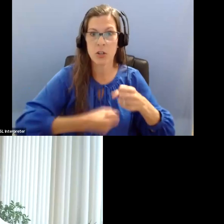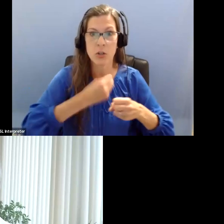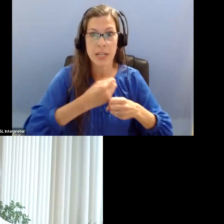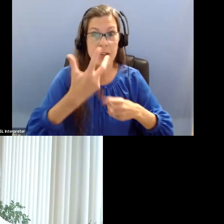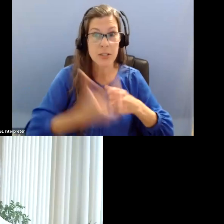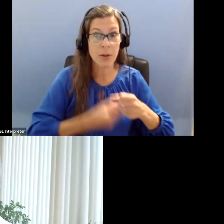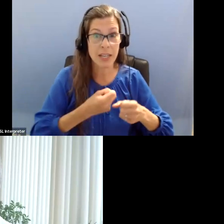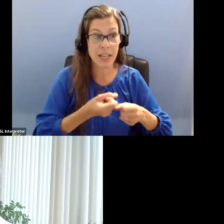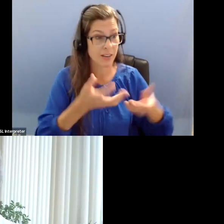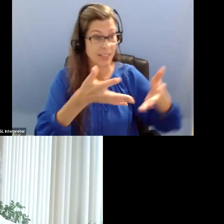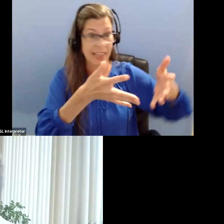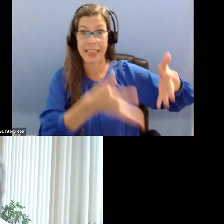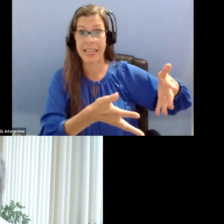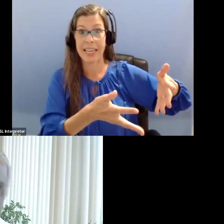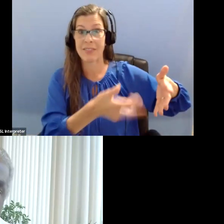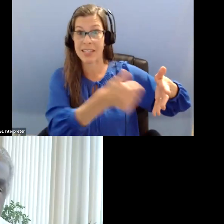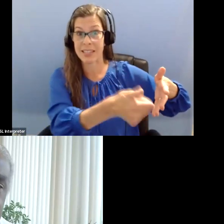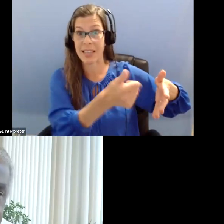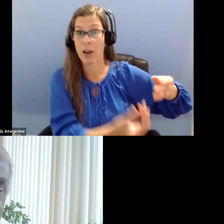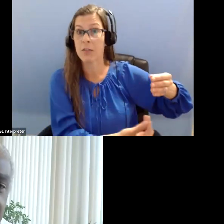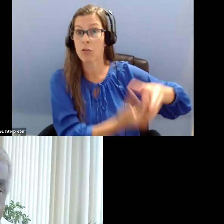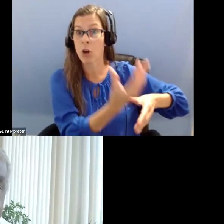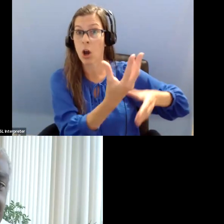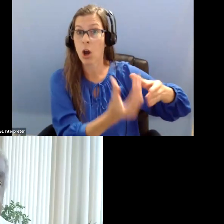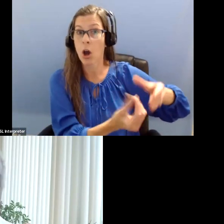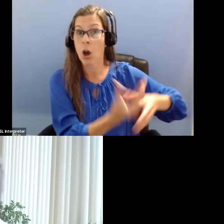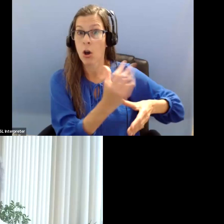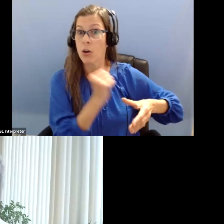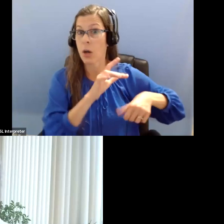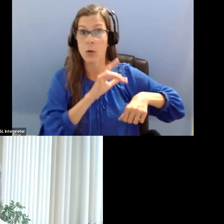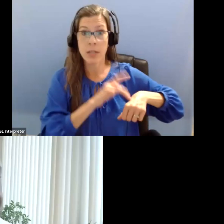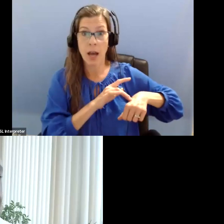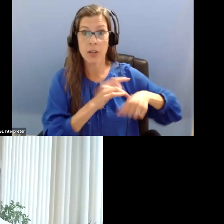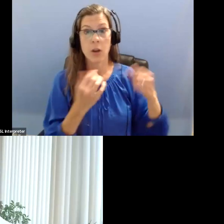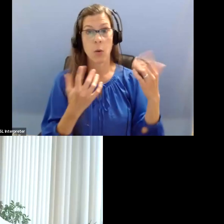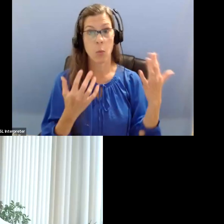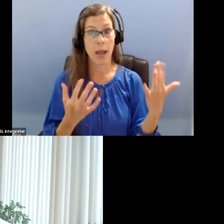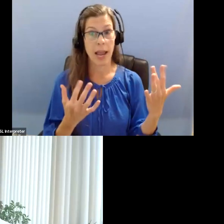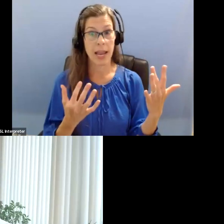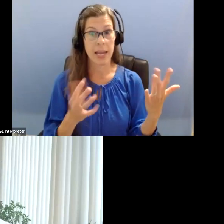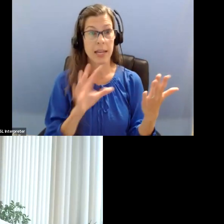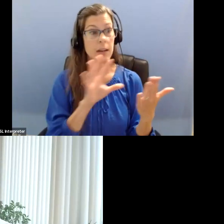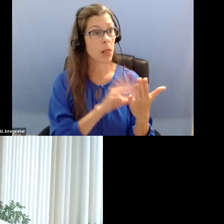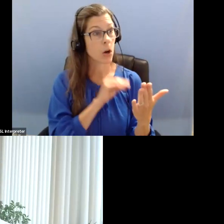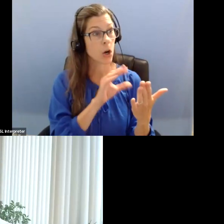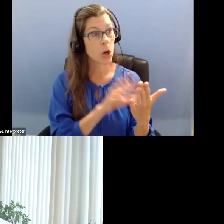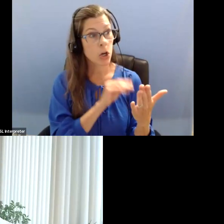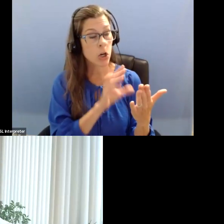it. And so a lot of the time you are simply sitting and waiting and learning from what the tree is trying to tell